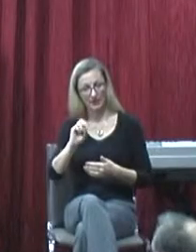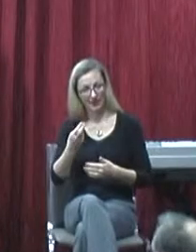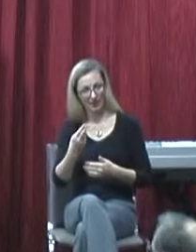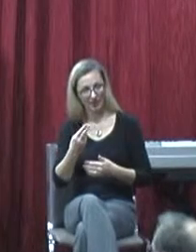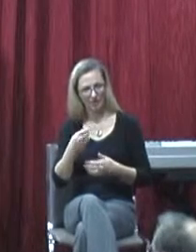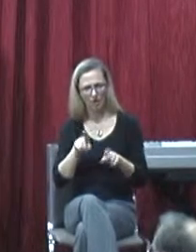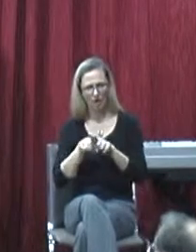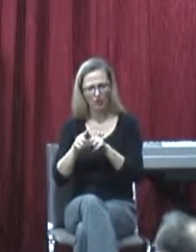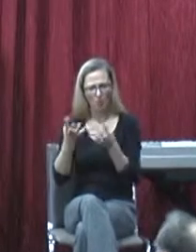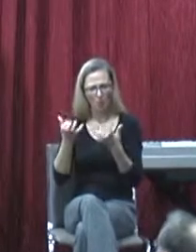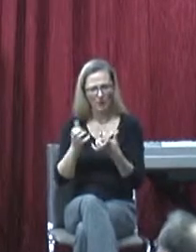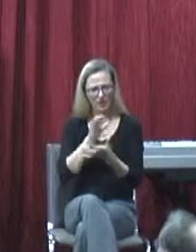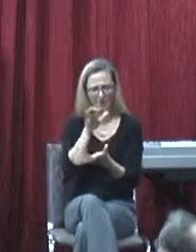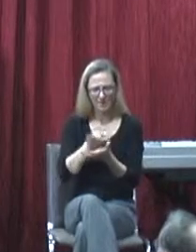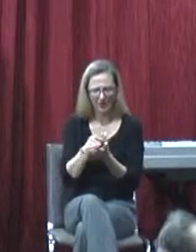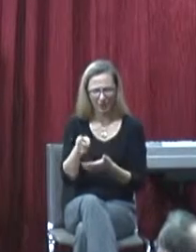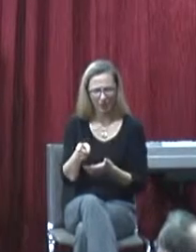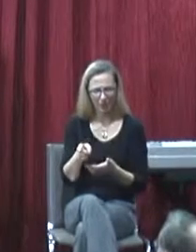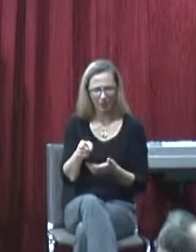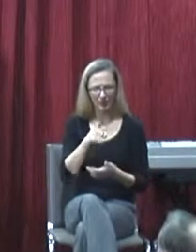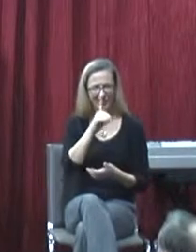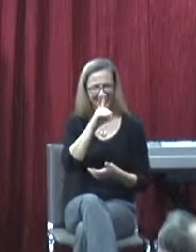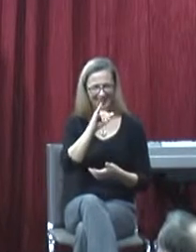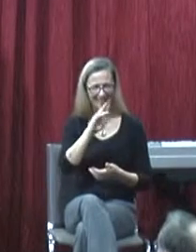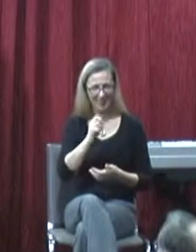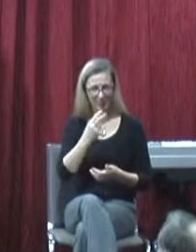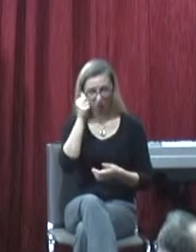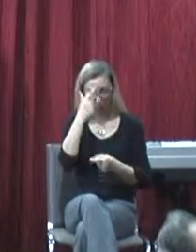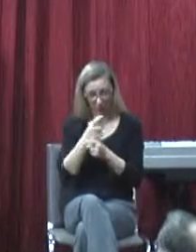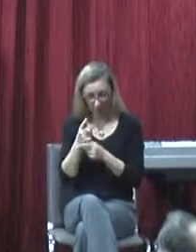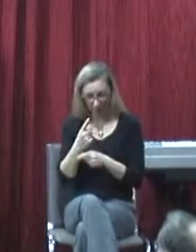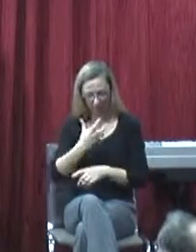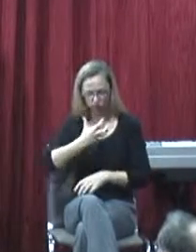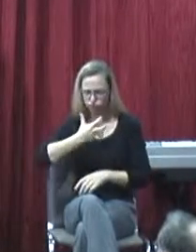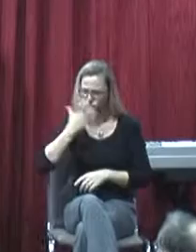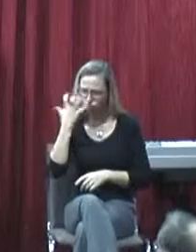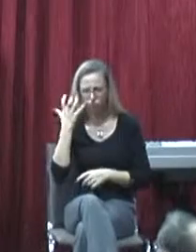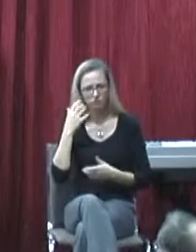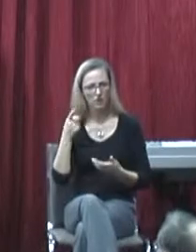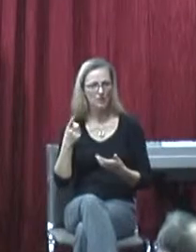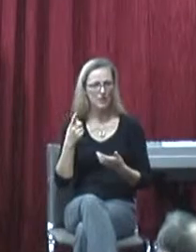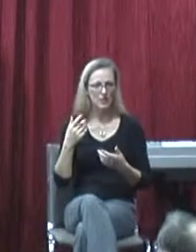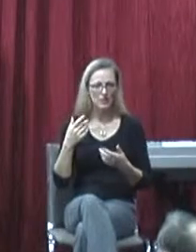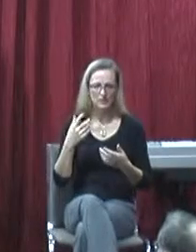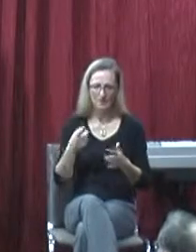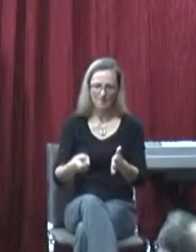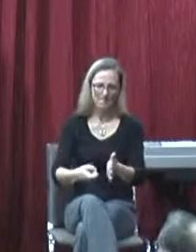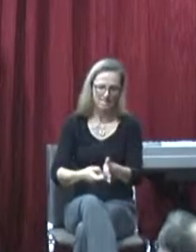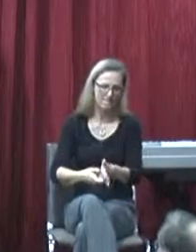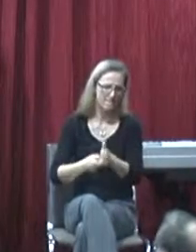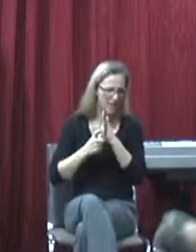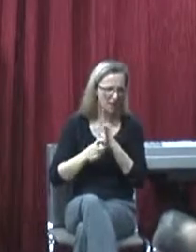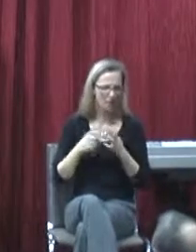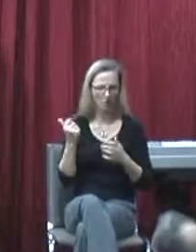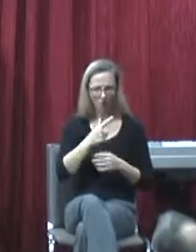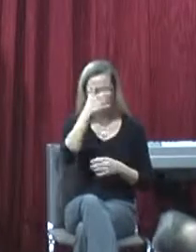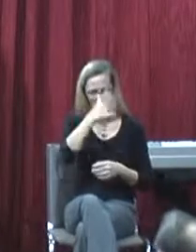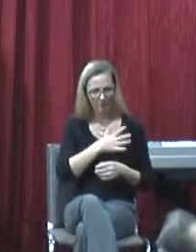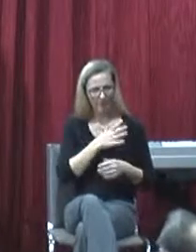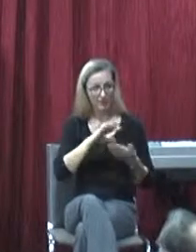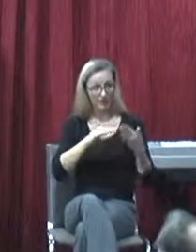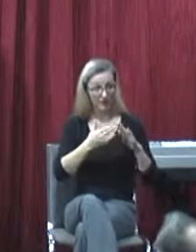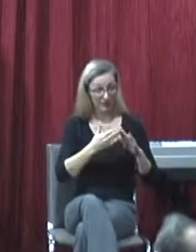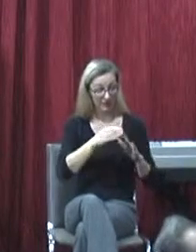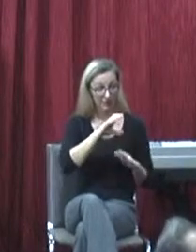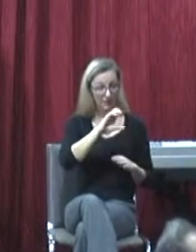her. And Dinah's brothers were furious, and they deceitfully demanded that all the men of the city